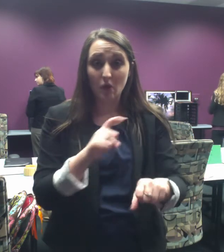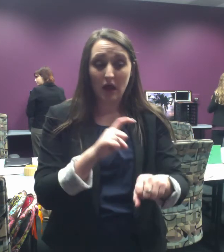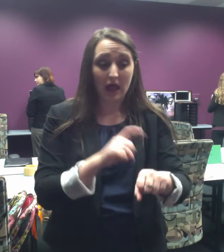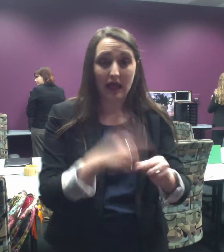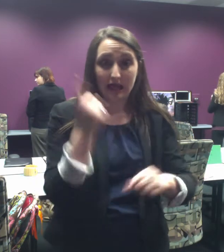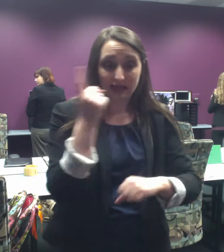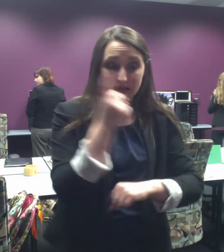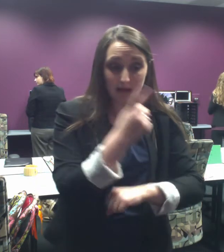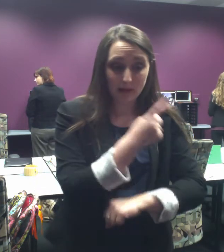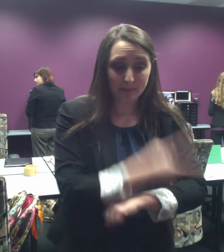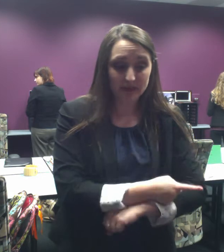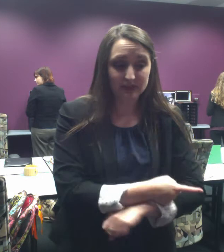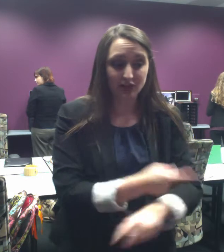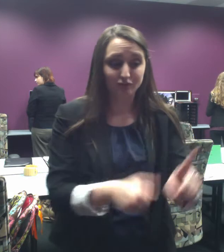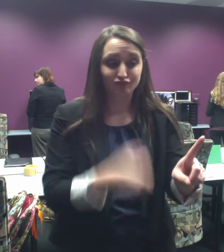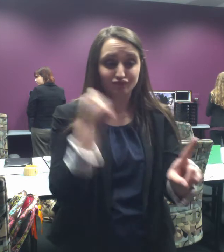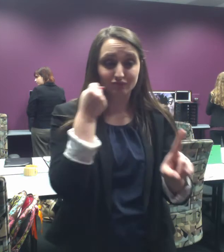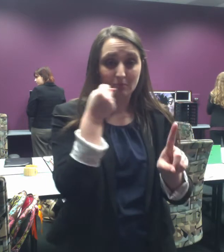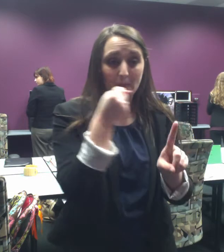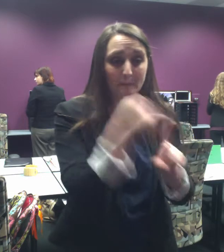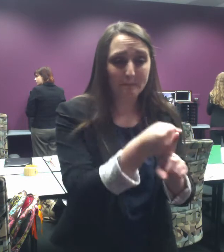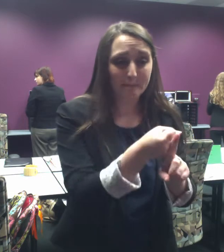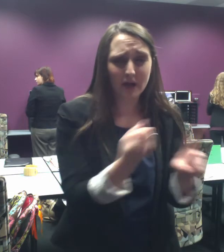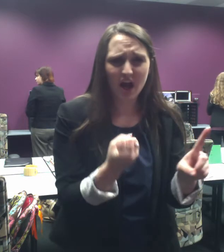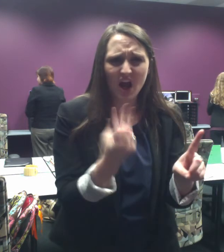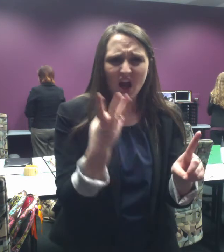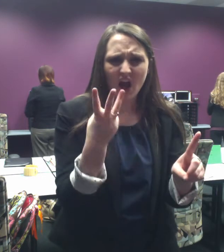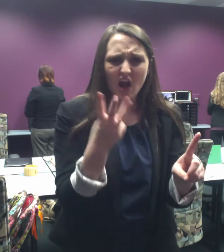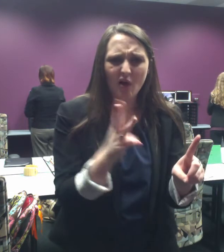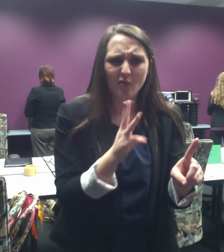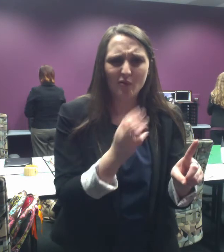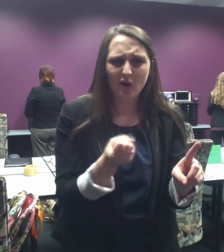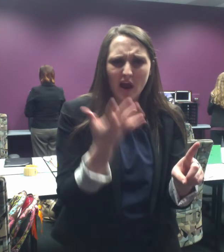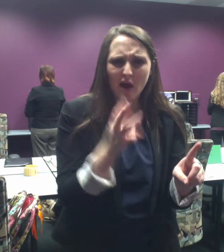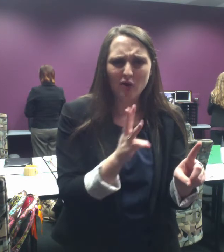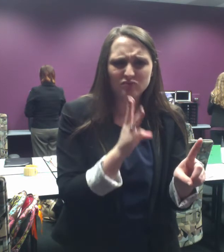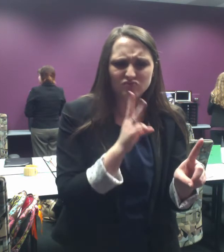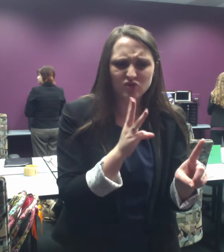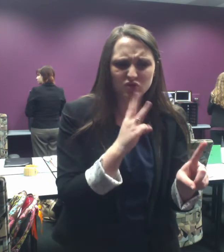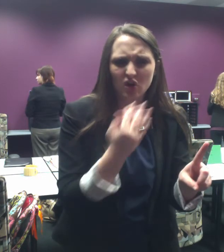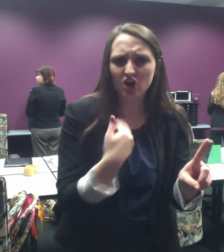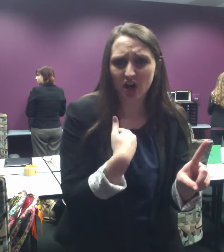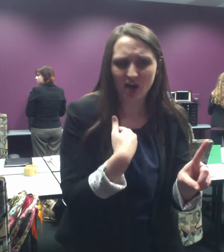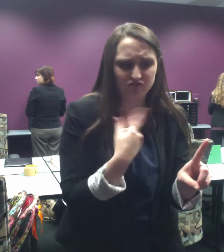But just at that point, how much moisture or water vapor is currently trapped in the atmosphere. That's absolute humidity.